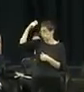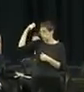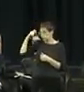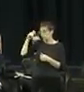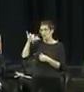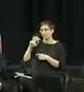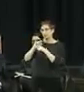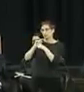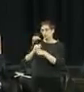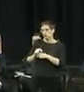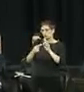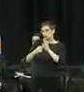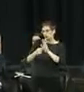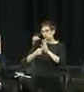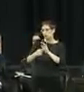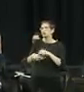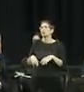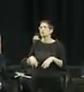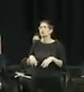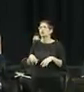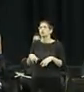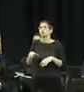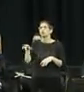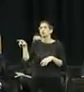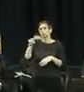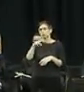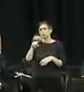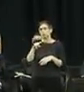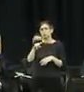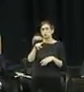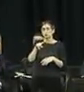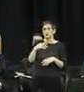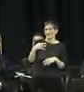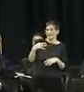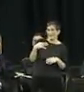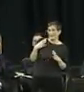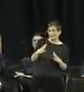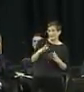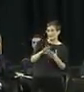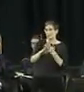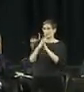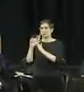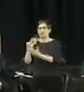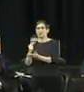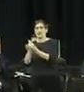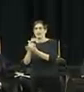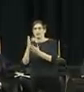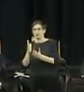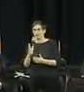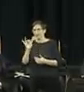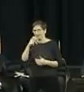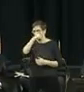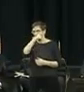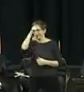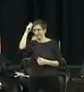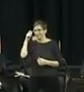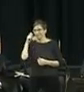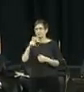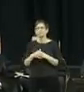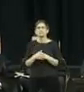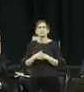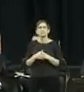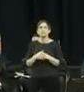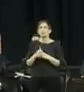gesture by which each student signifies passage from degree candidate to graduate. Now,